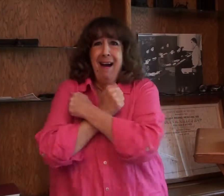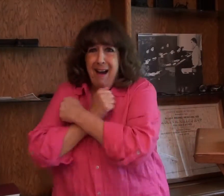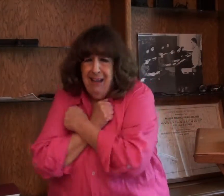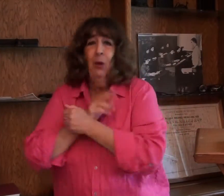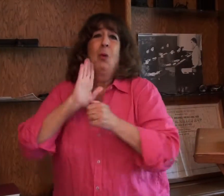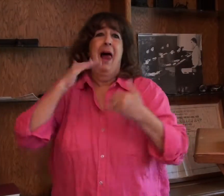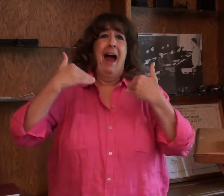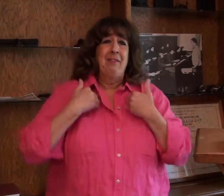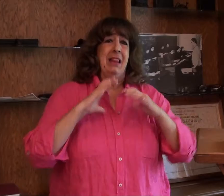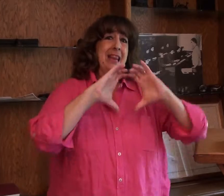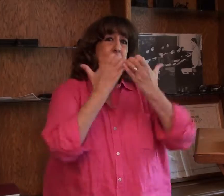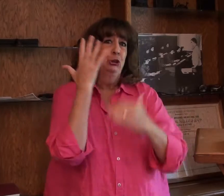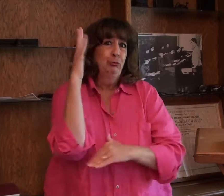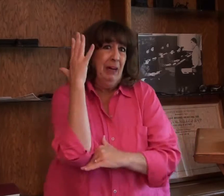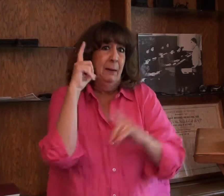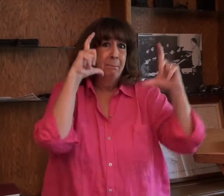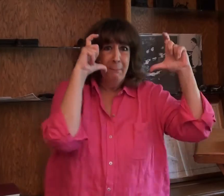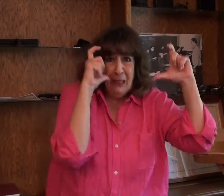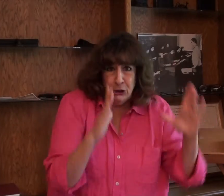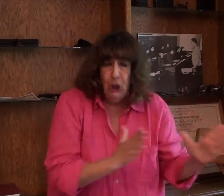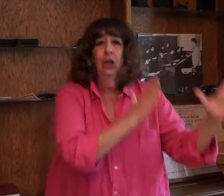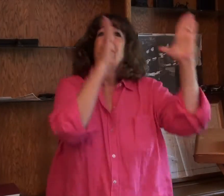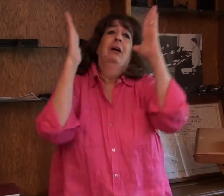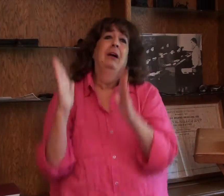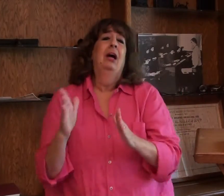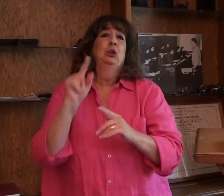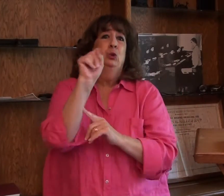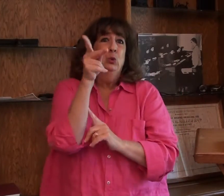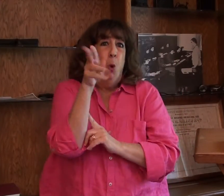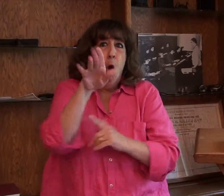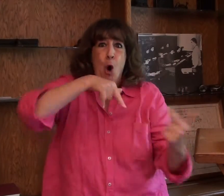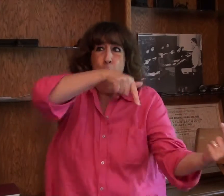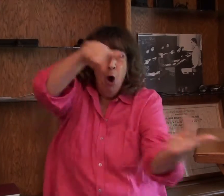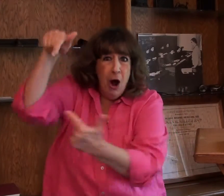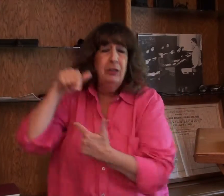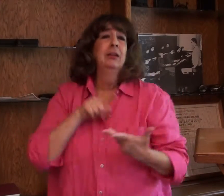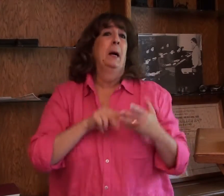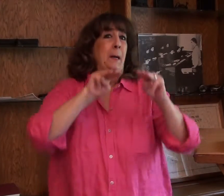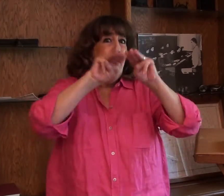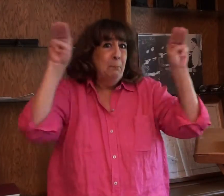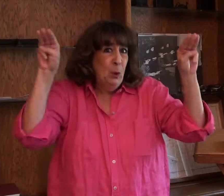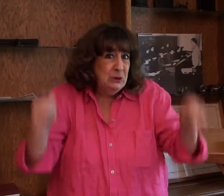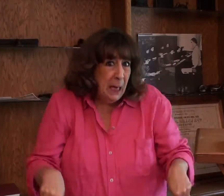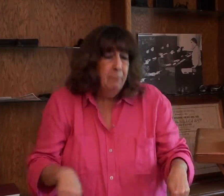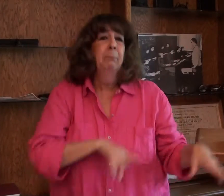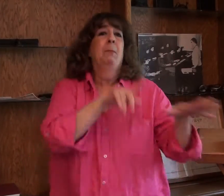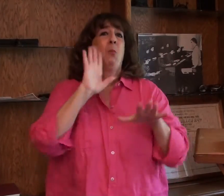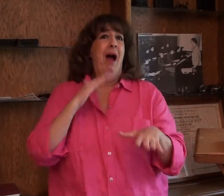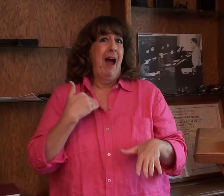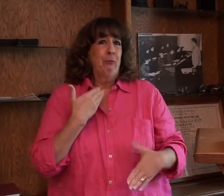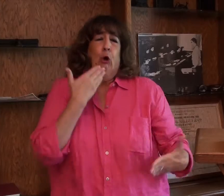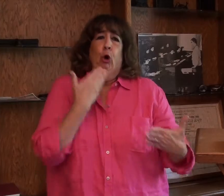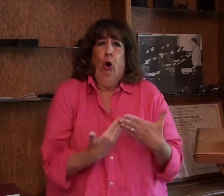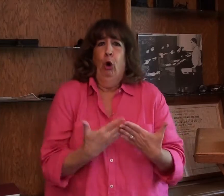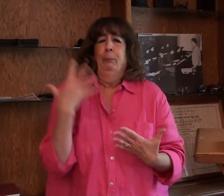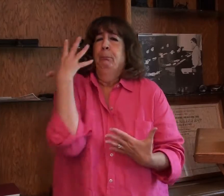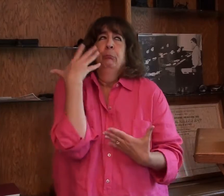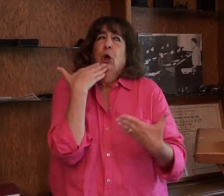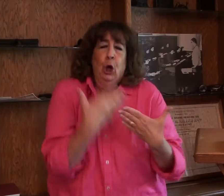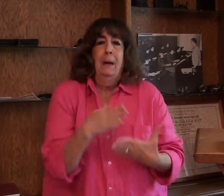who retired from the school. You'll have your picture taken under your class tree. We'll have tours of the campus and the museum. We're going to